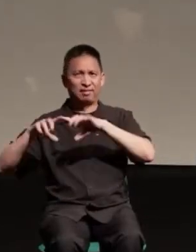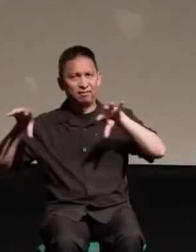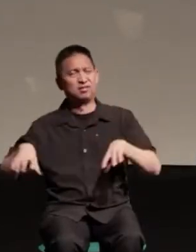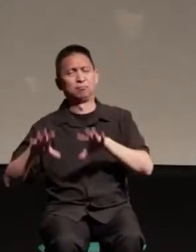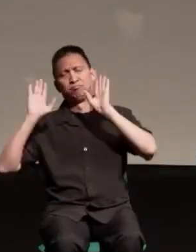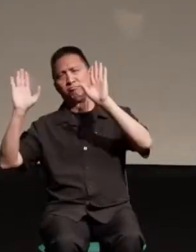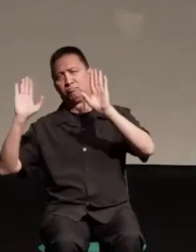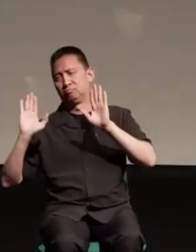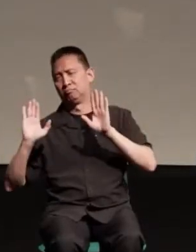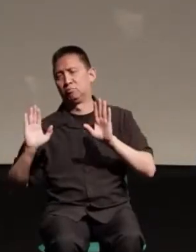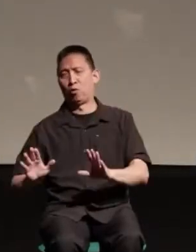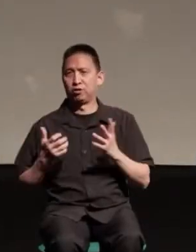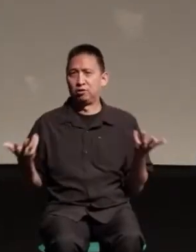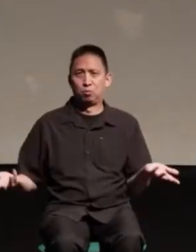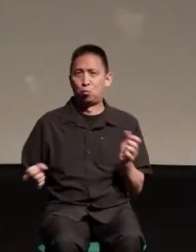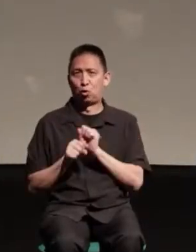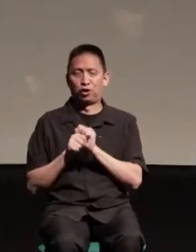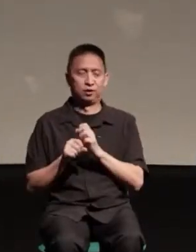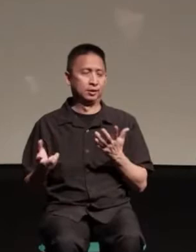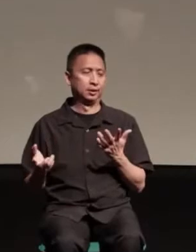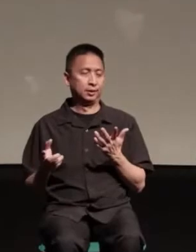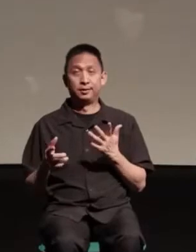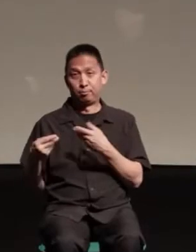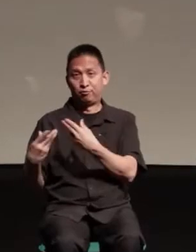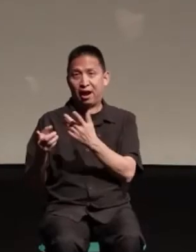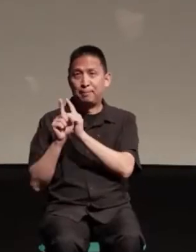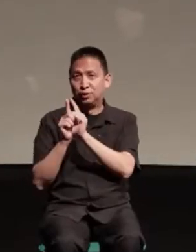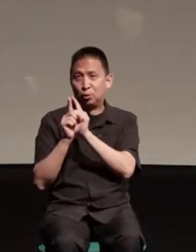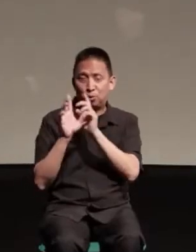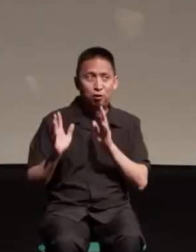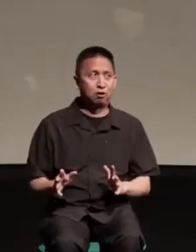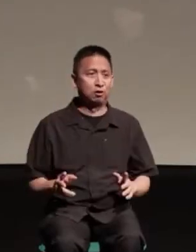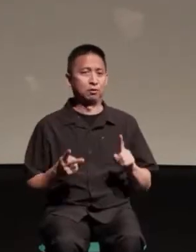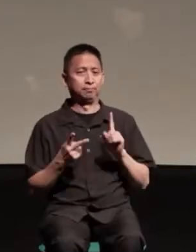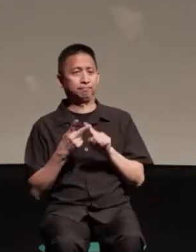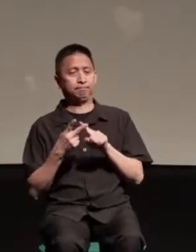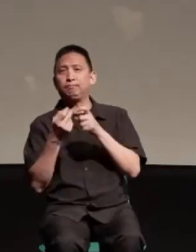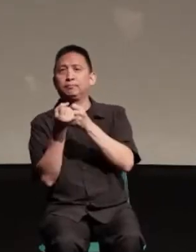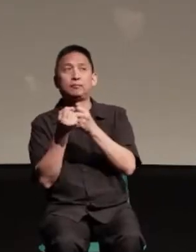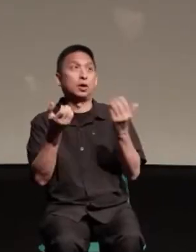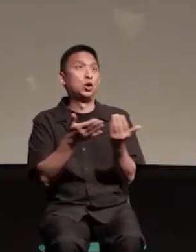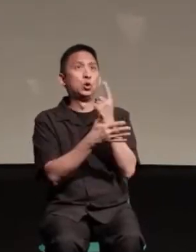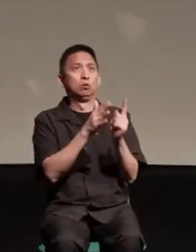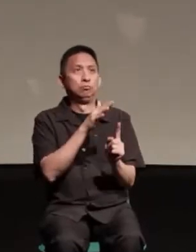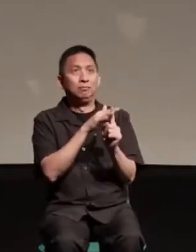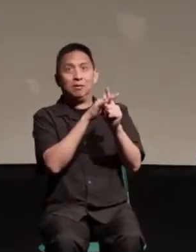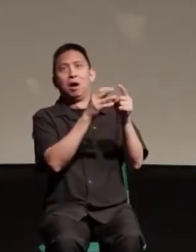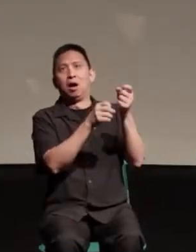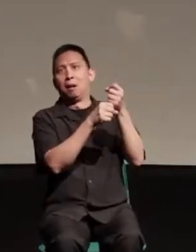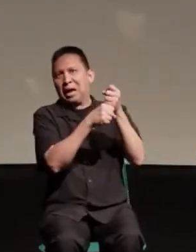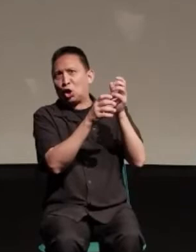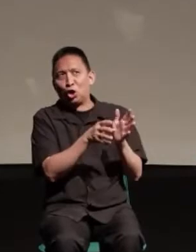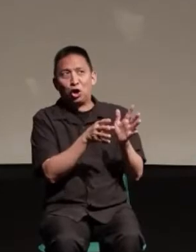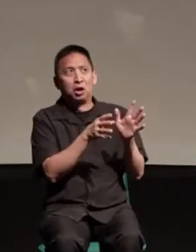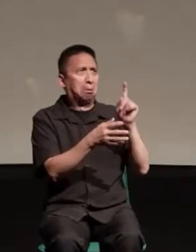initiatives to mentor and support emerging makers, but